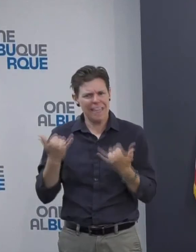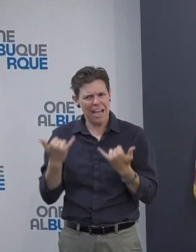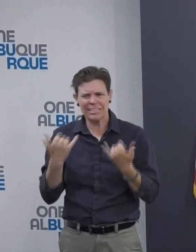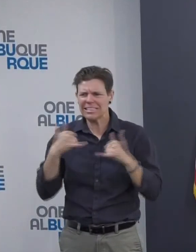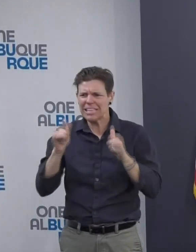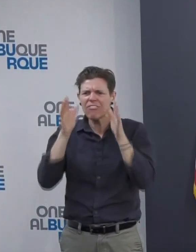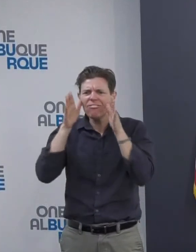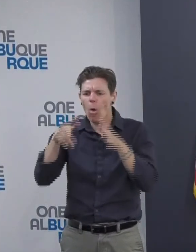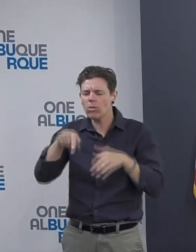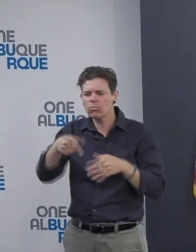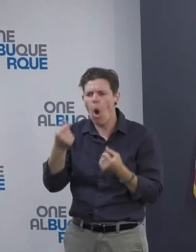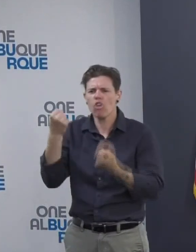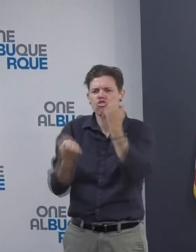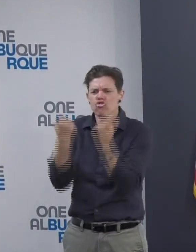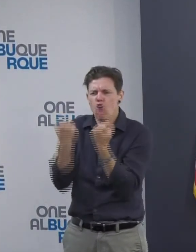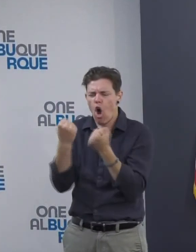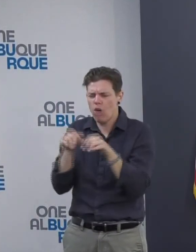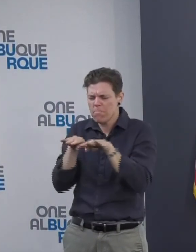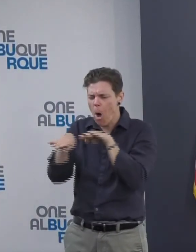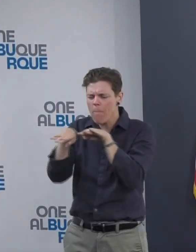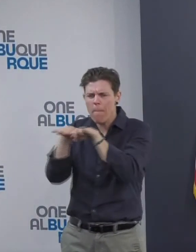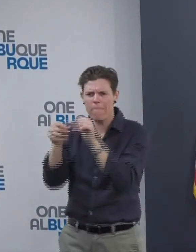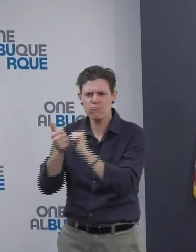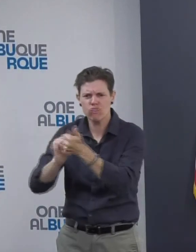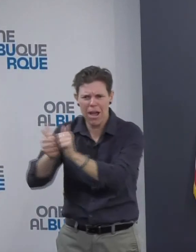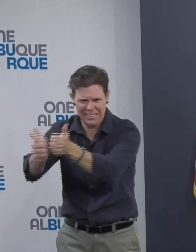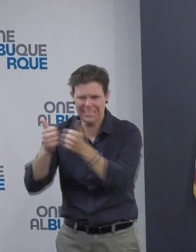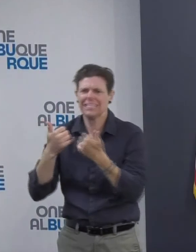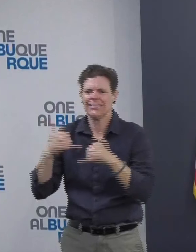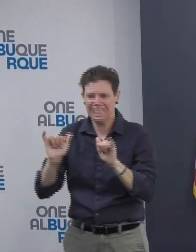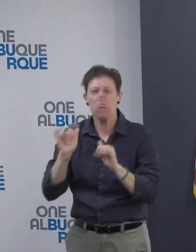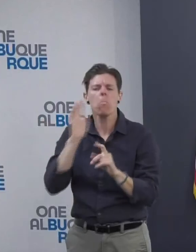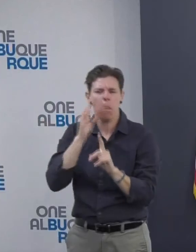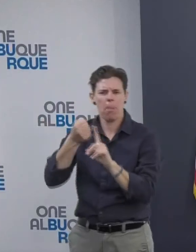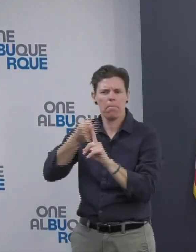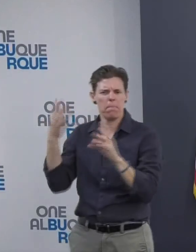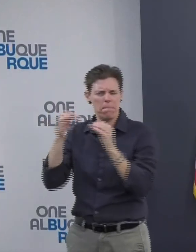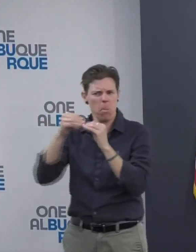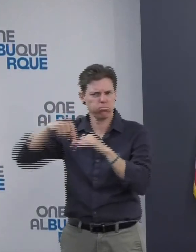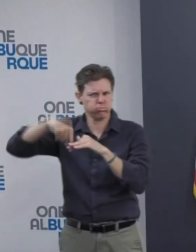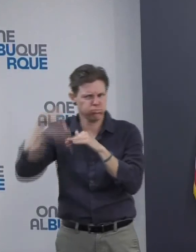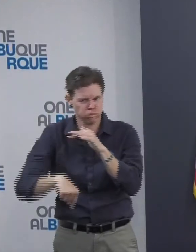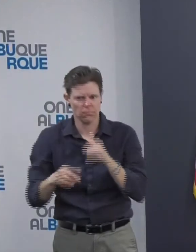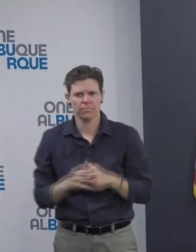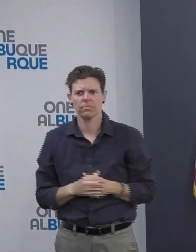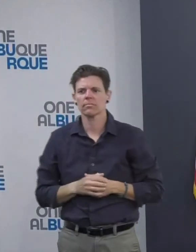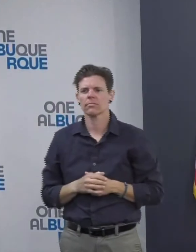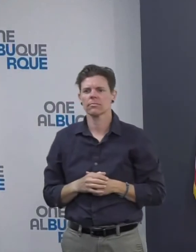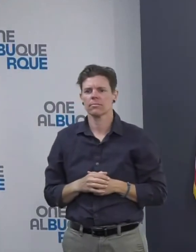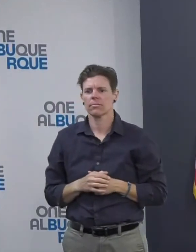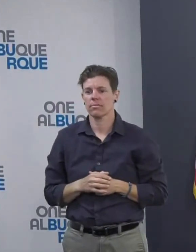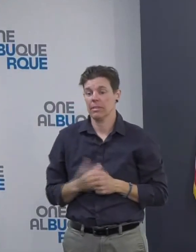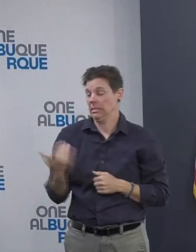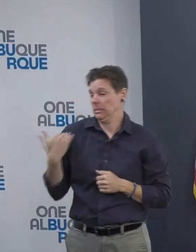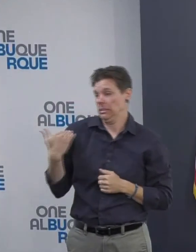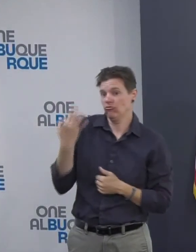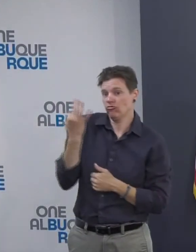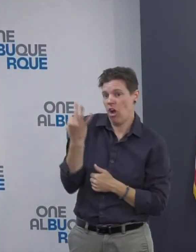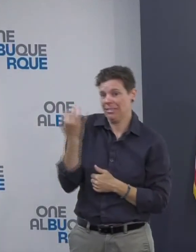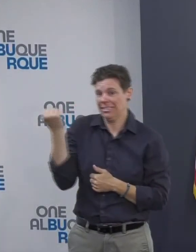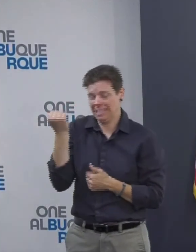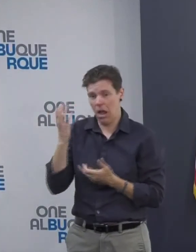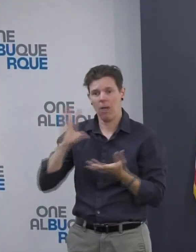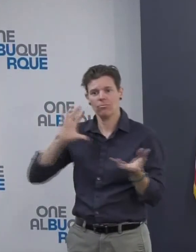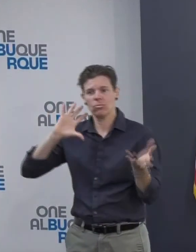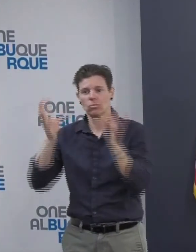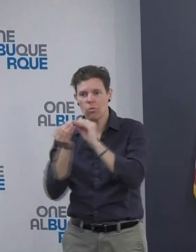a breakdown from that from our Valley Area Command. I also want to mention that Friday and Saturday we had a combined 28 calls. That's very low for